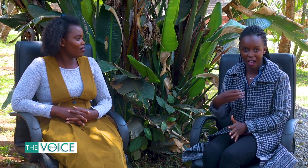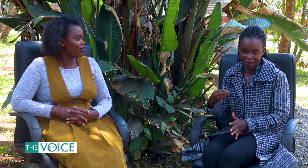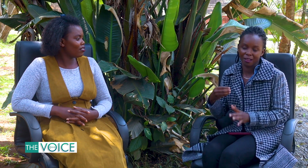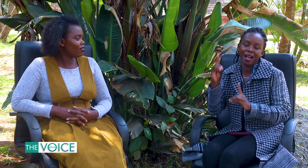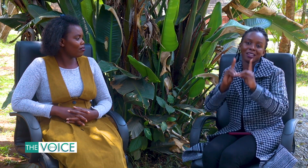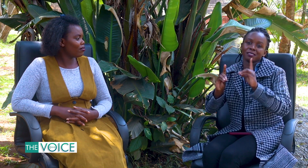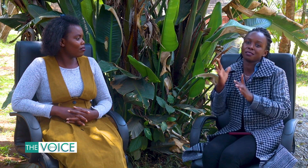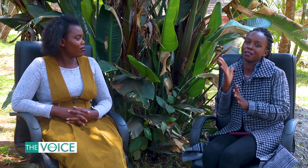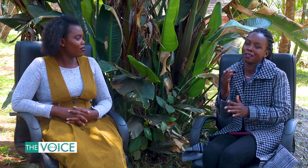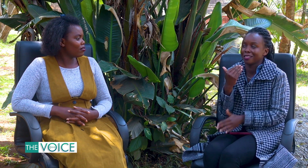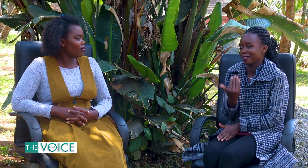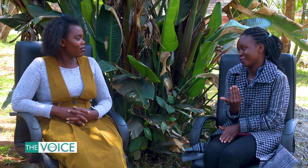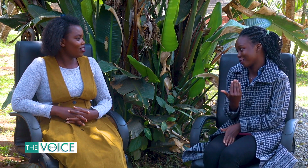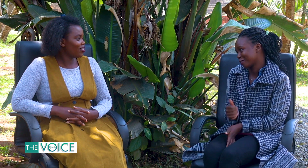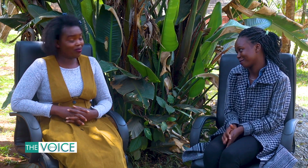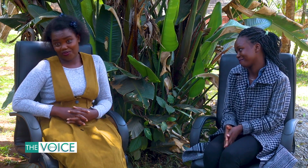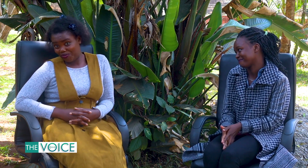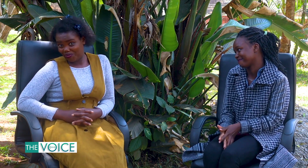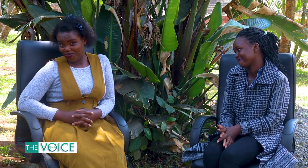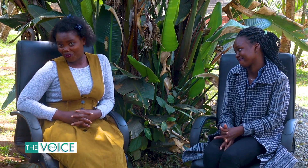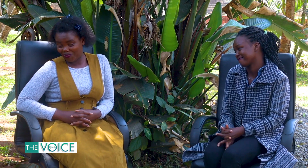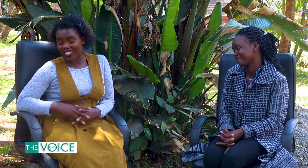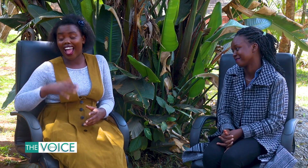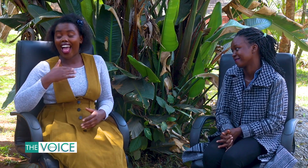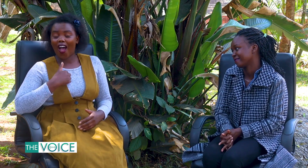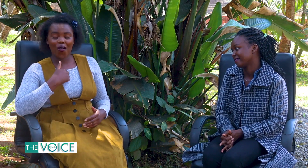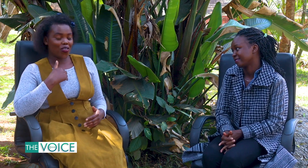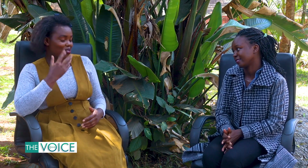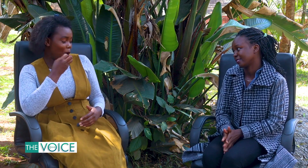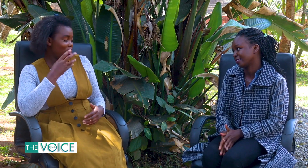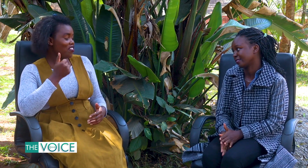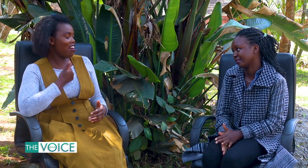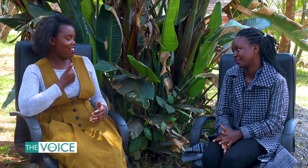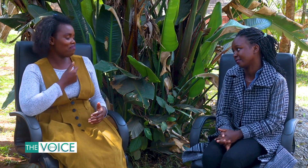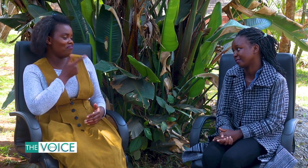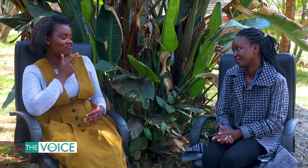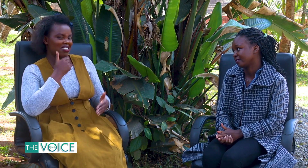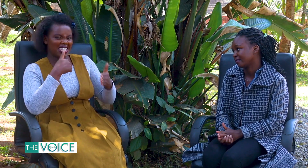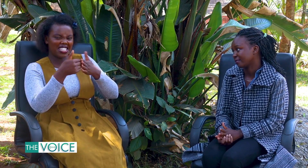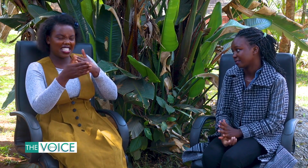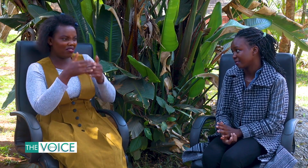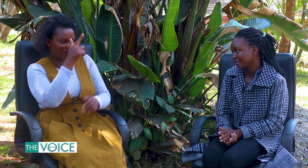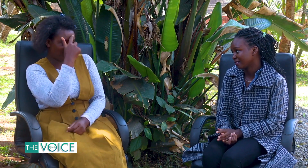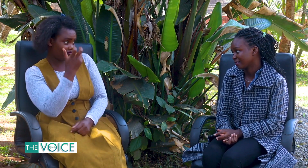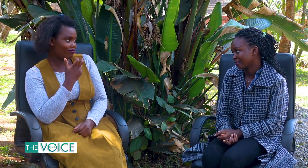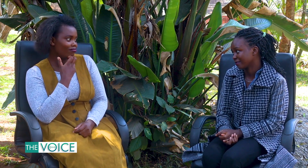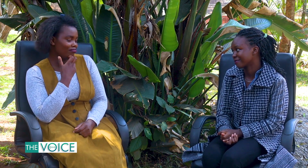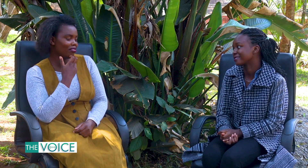I'm also a young dancer. Wow. She has already given us a sign